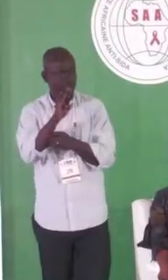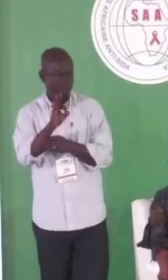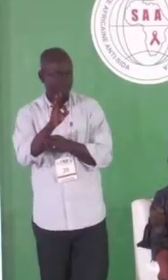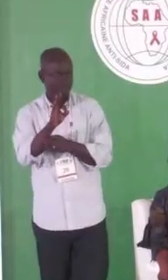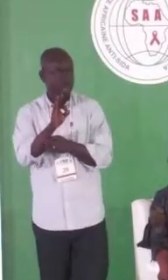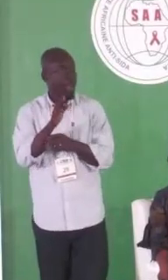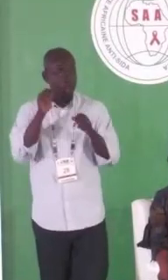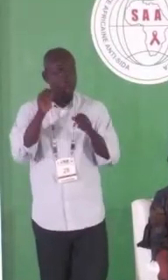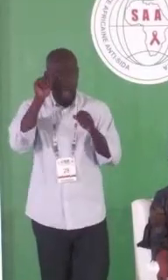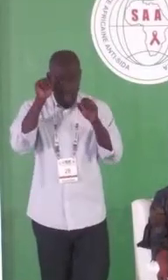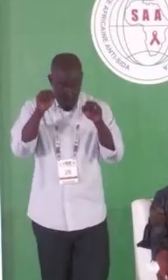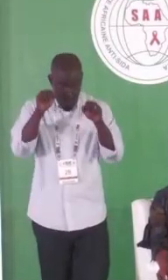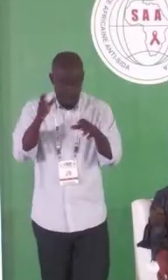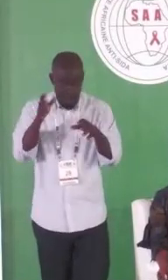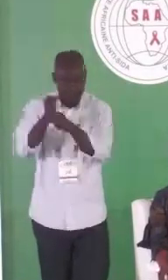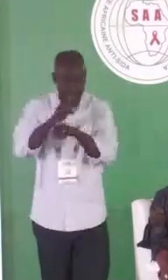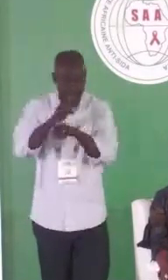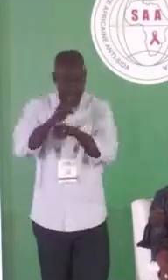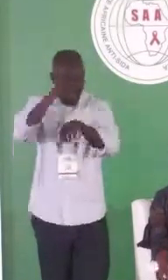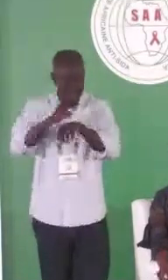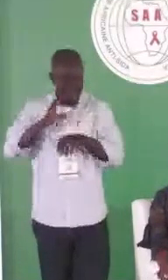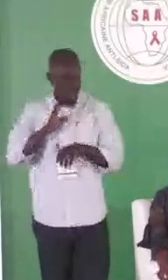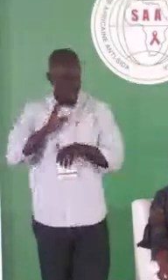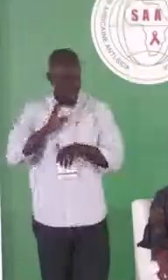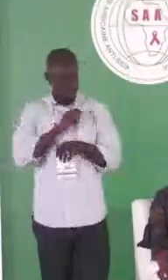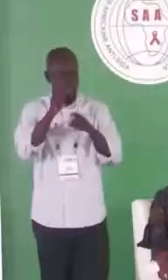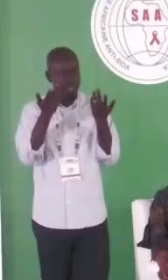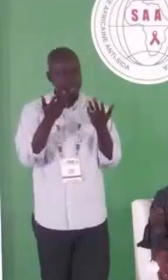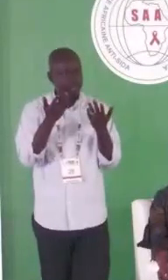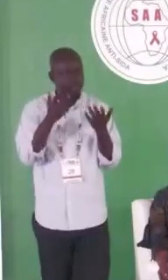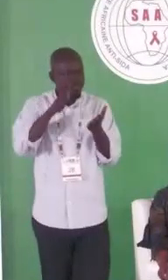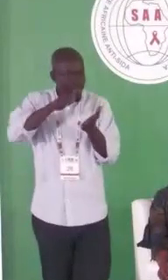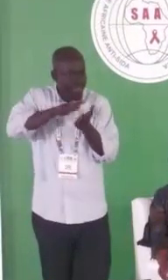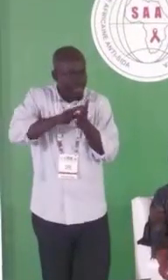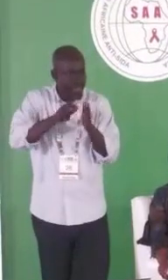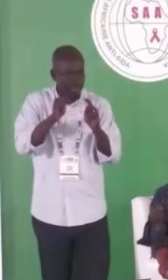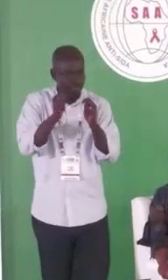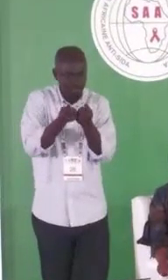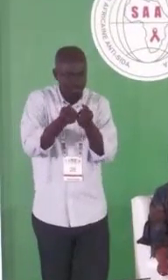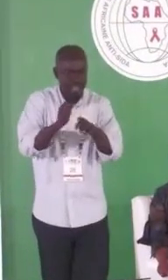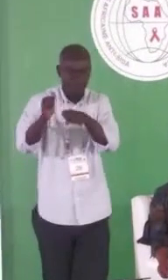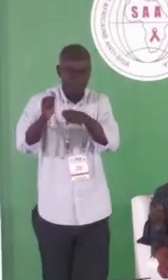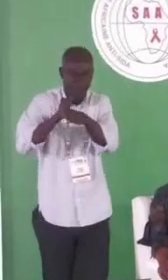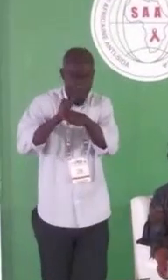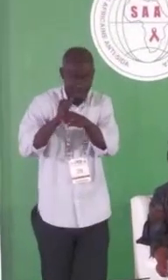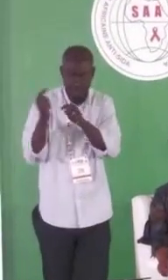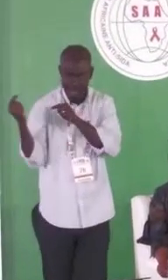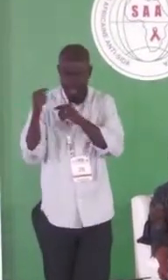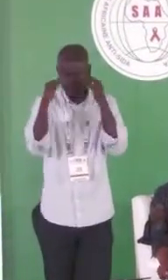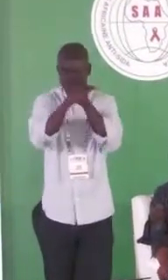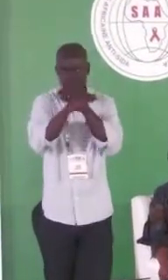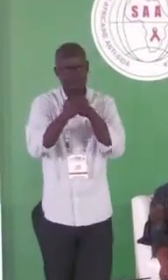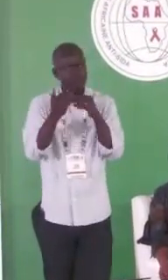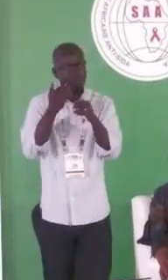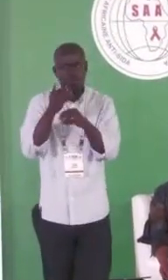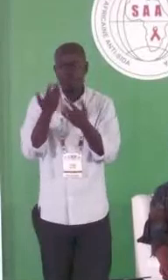our National Validation Committee trained. So they actually came to Zimbabwe, I remember, from Geneva,